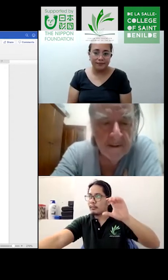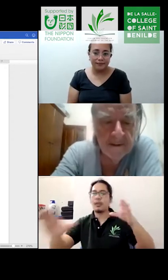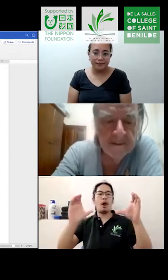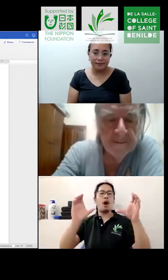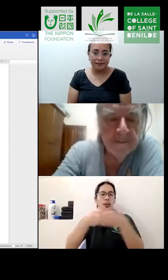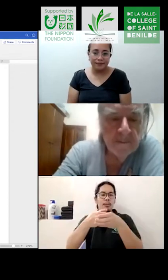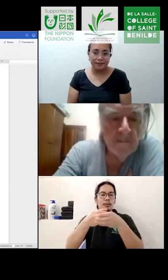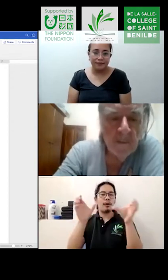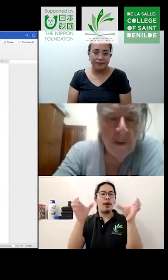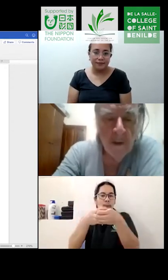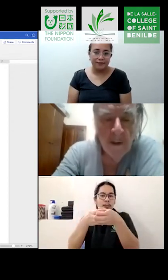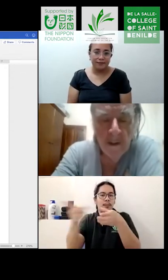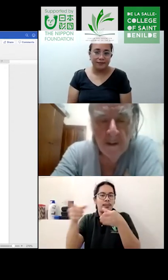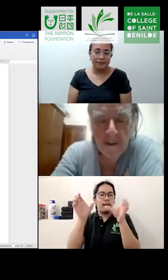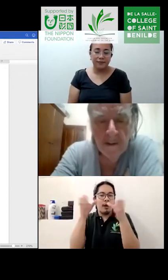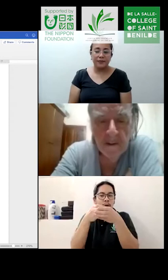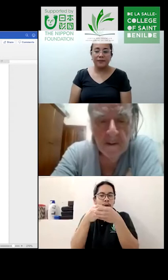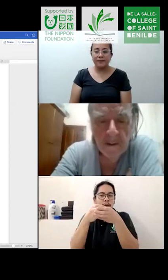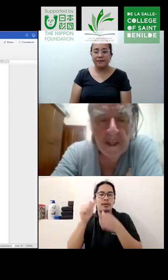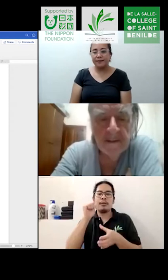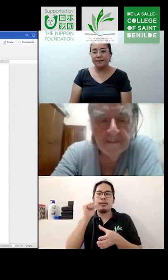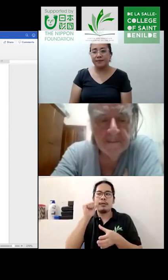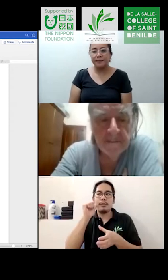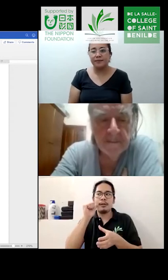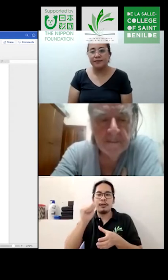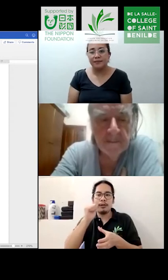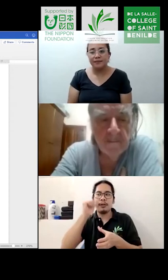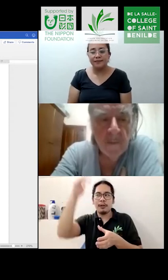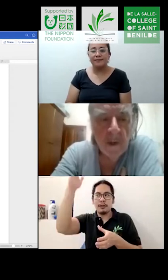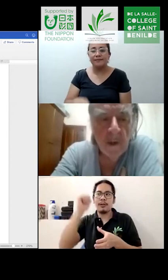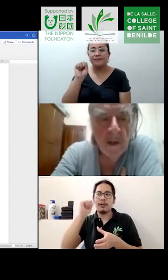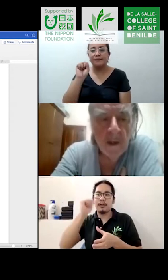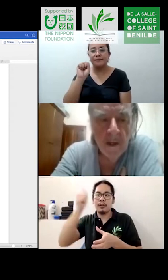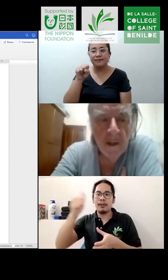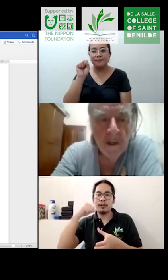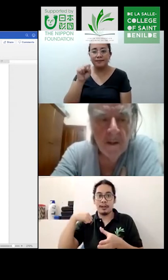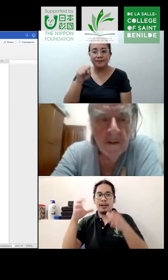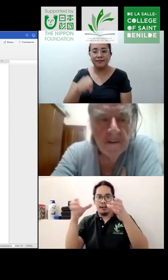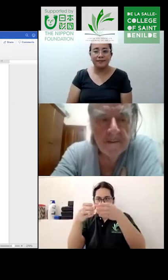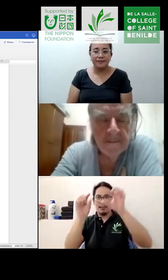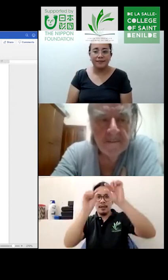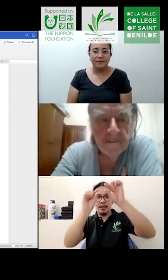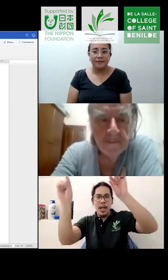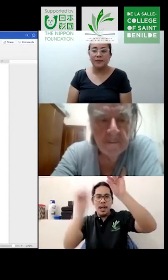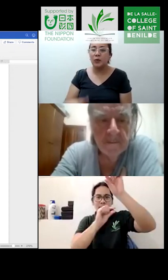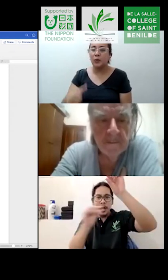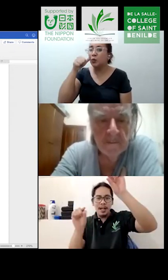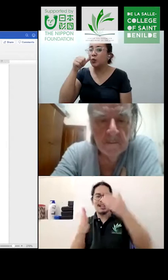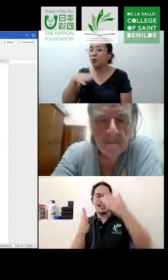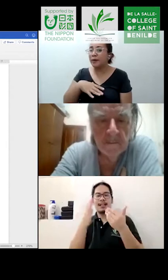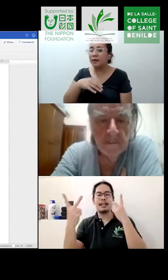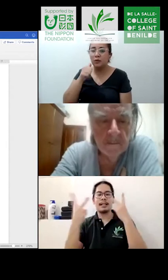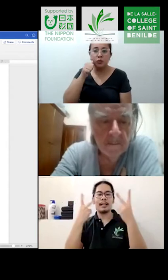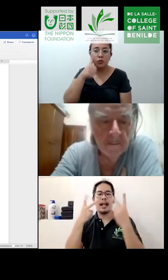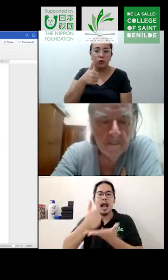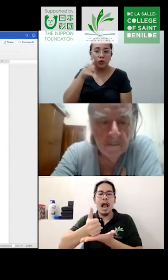Okay. Good. this is what we were discussing earlier. Yeah. So it was woman tomorrow, yesterday,